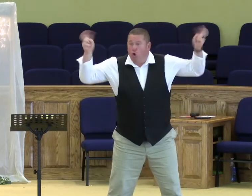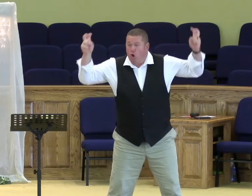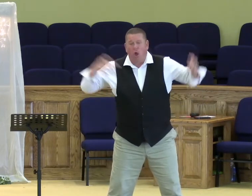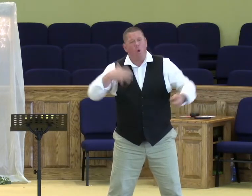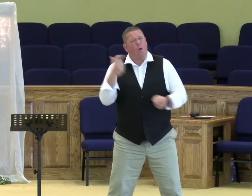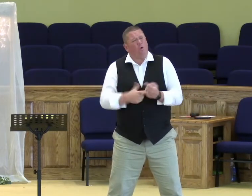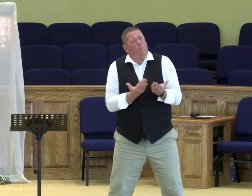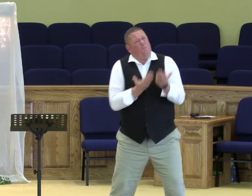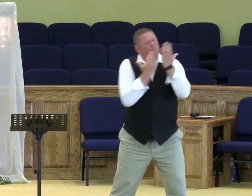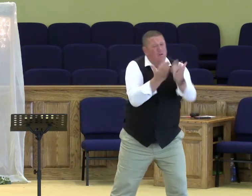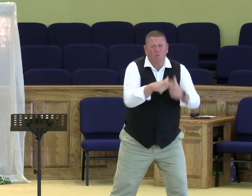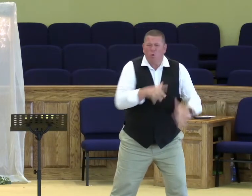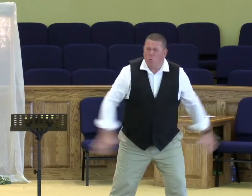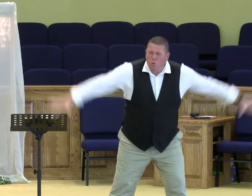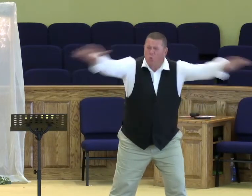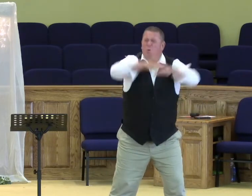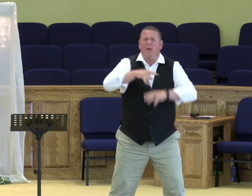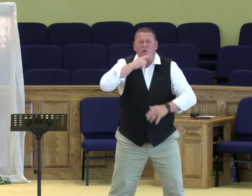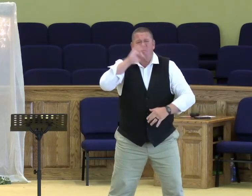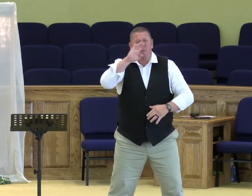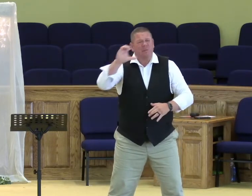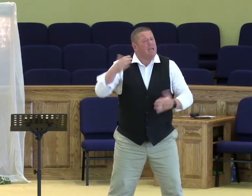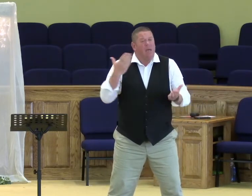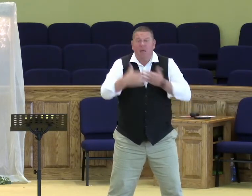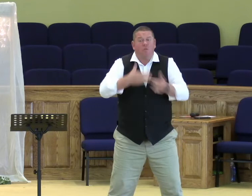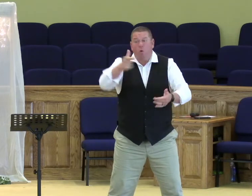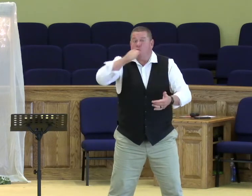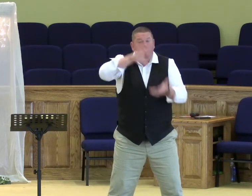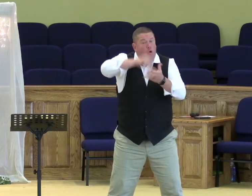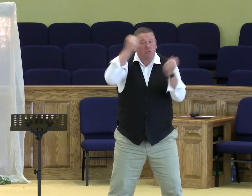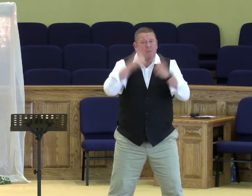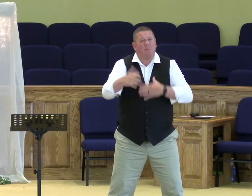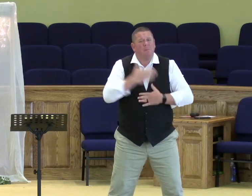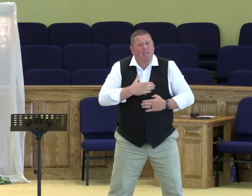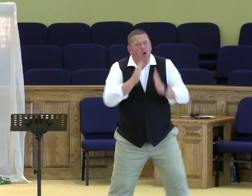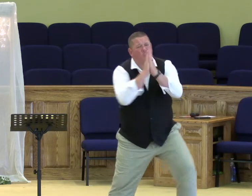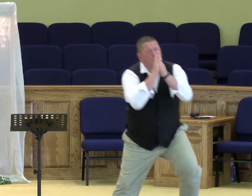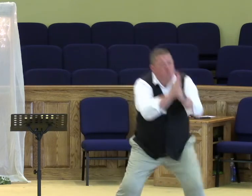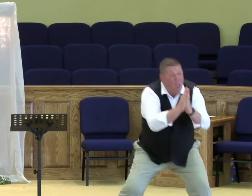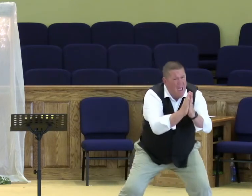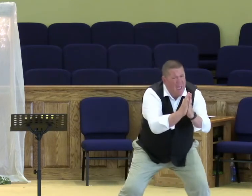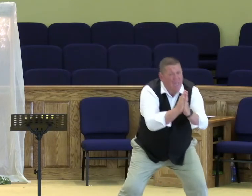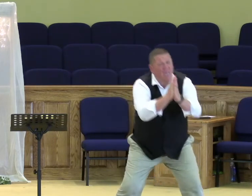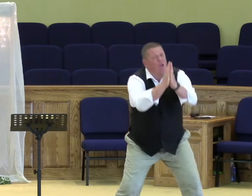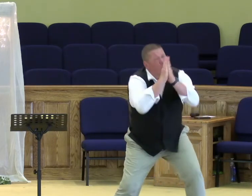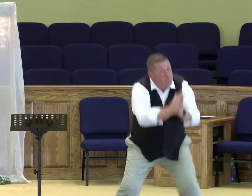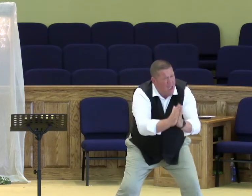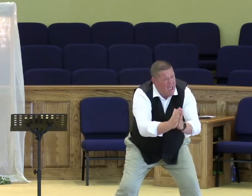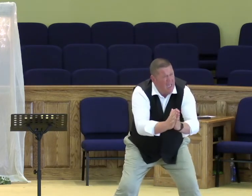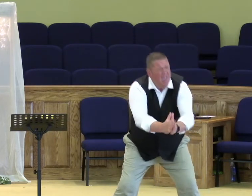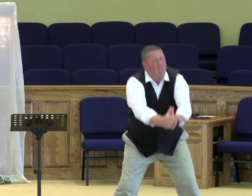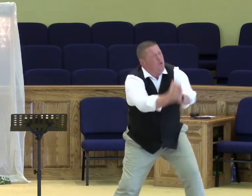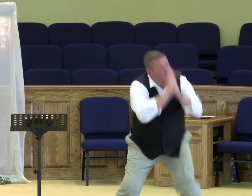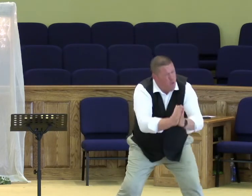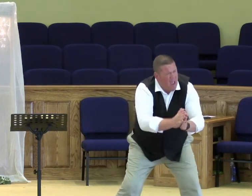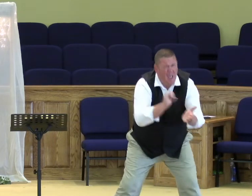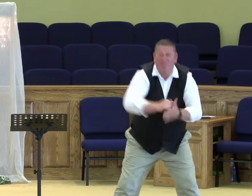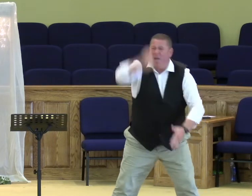be a lawyer tonight. I want to present to you the hearing of BBC. Doesn't matter if you learned signs or not, but please pray